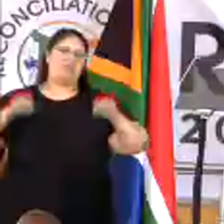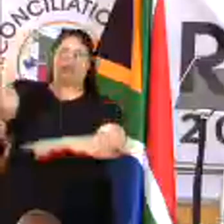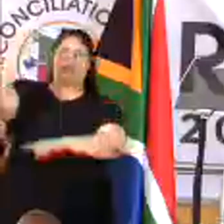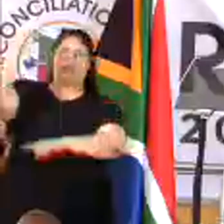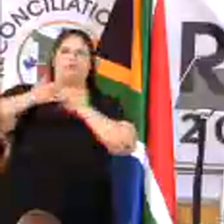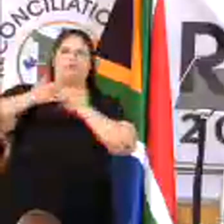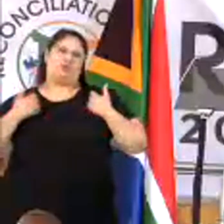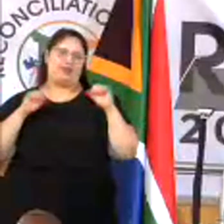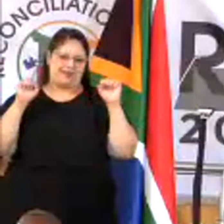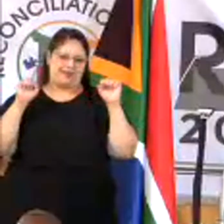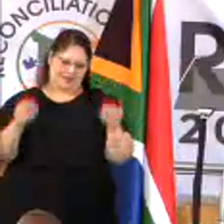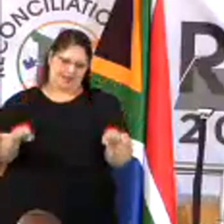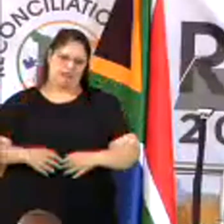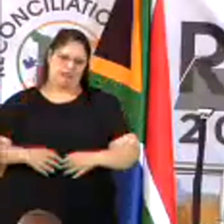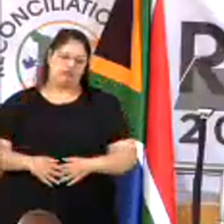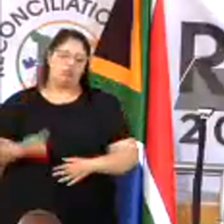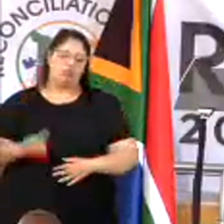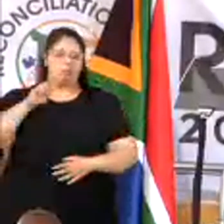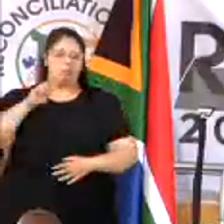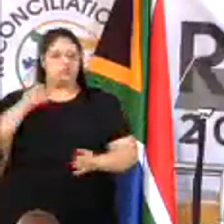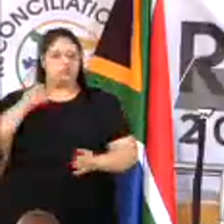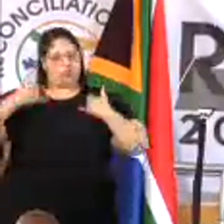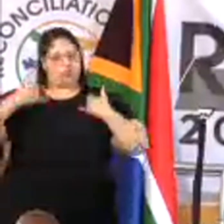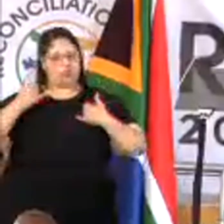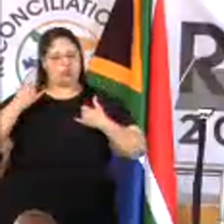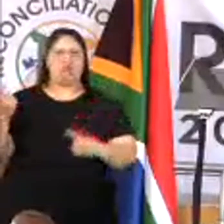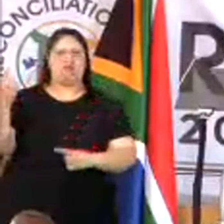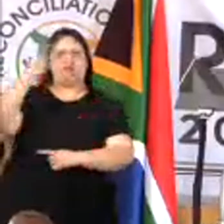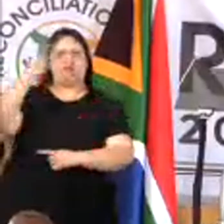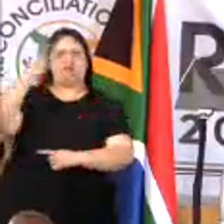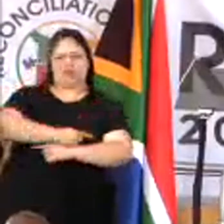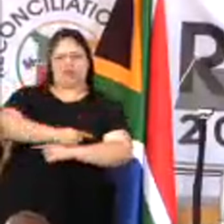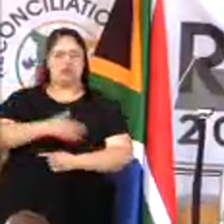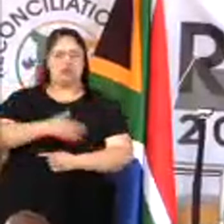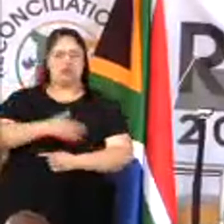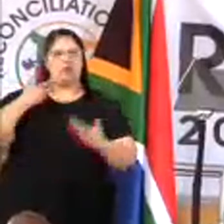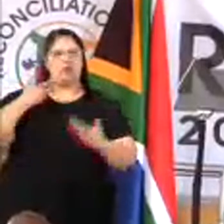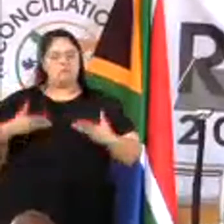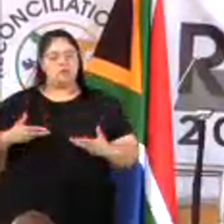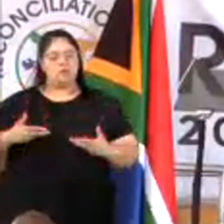geniet. We should enjoy this day. I'm